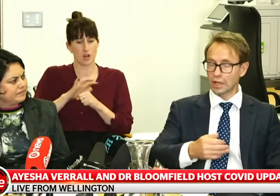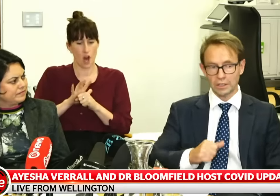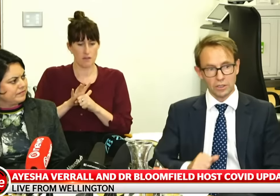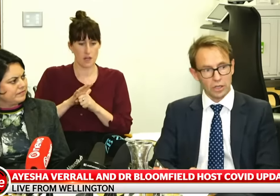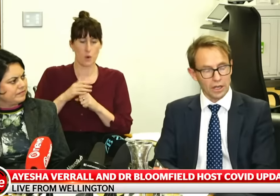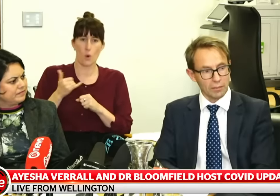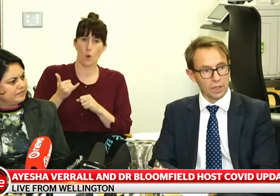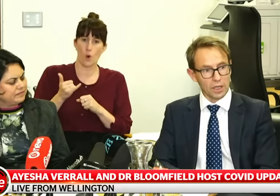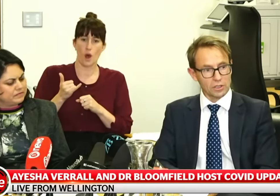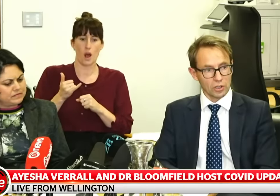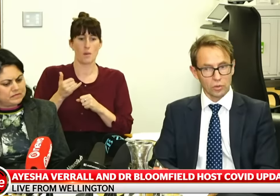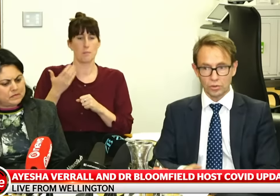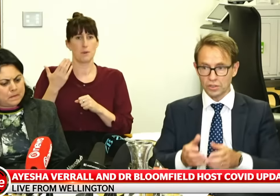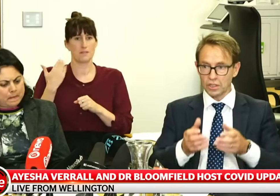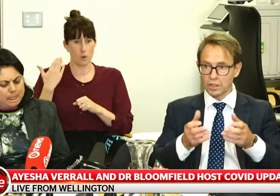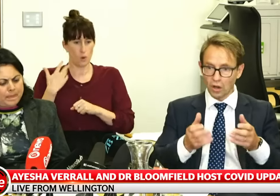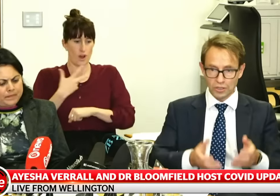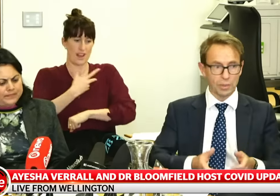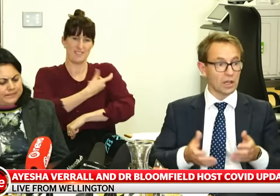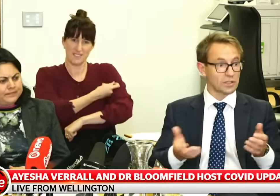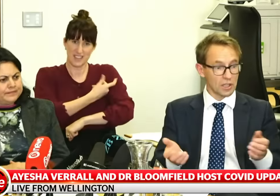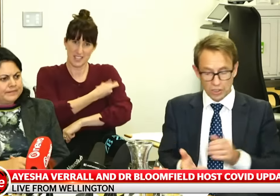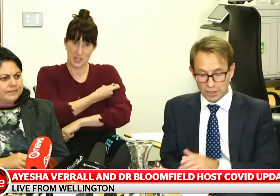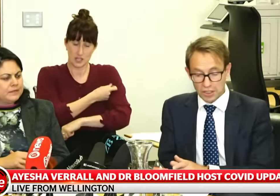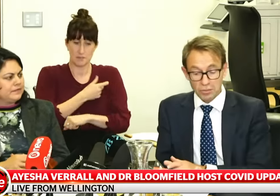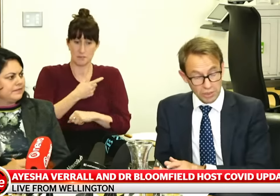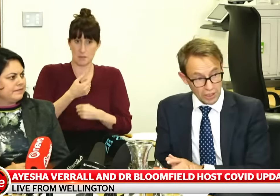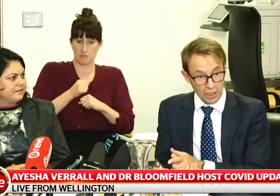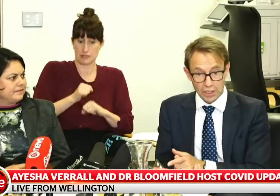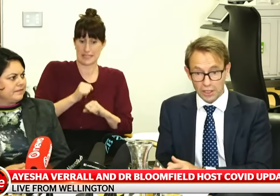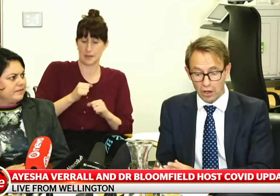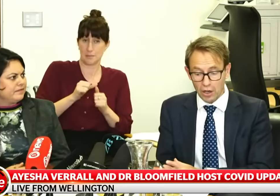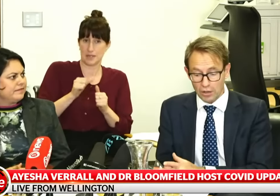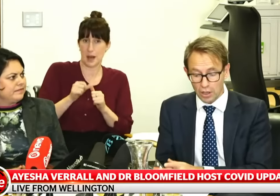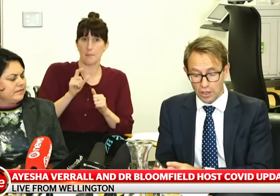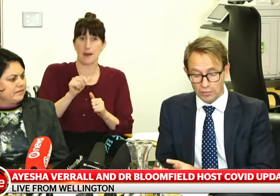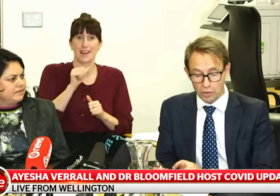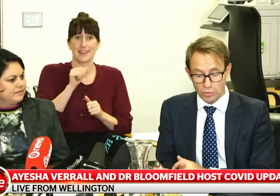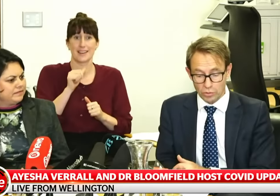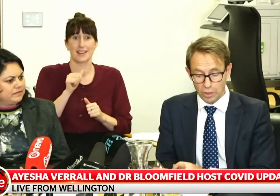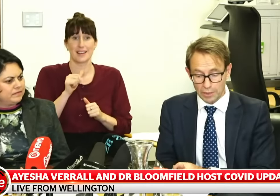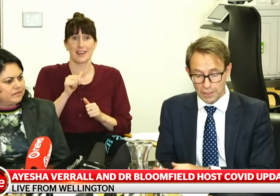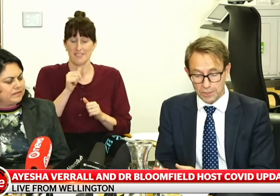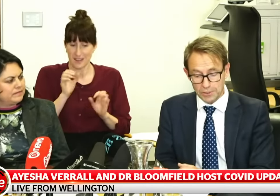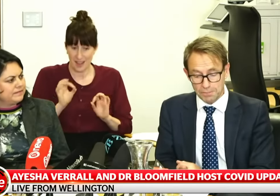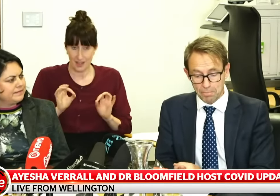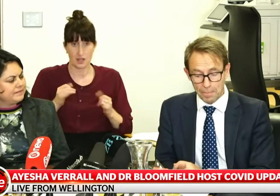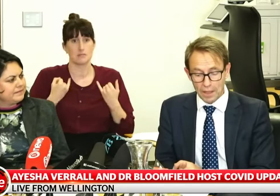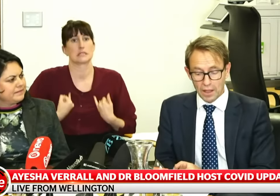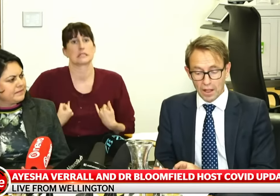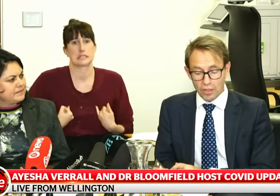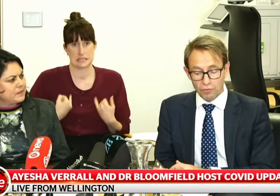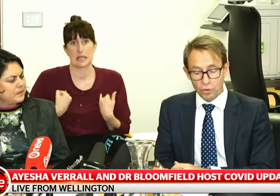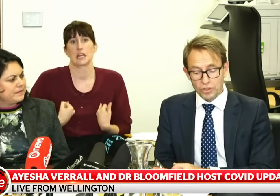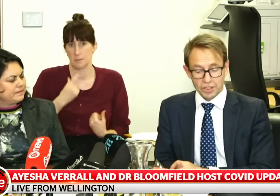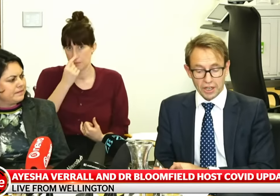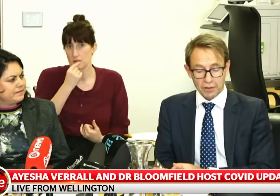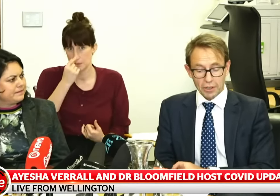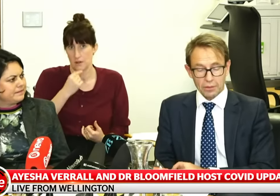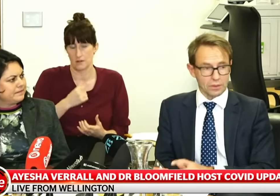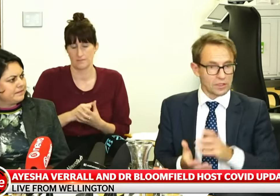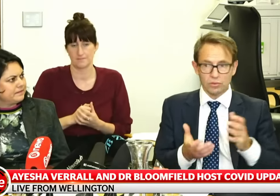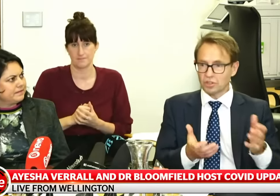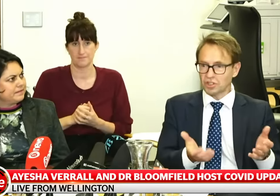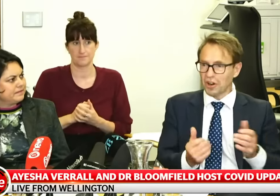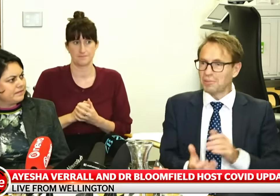and more likely to cause hospitalisation and death, particularly in our highly vulnerable populations. The fourth